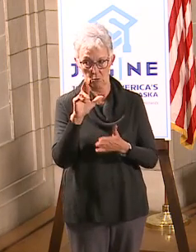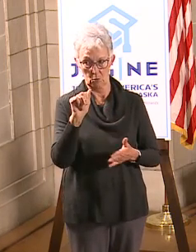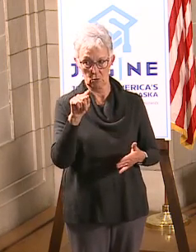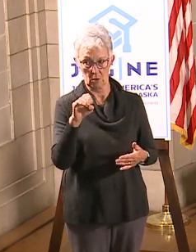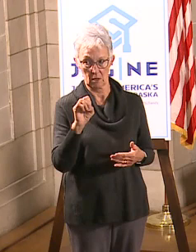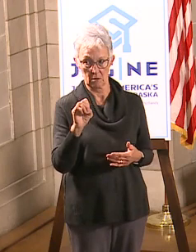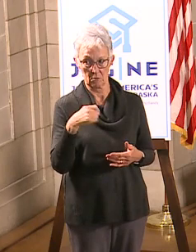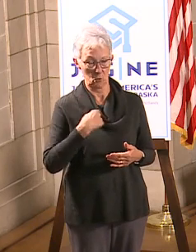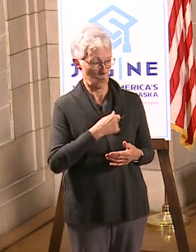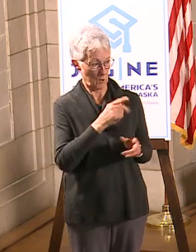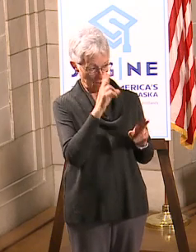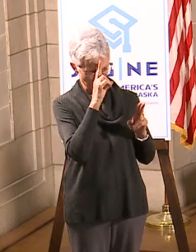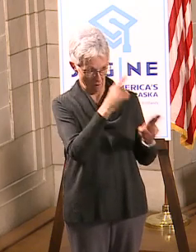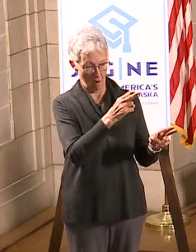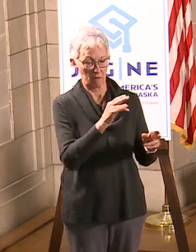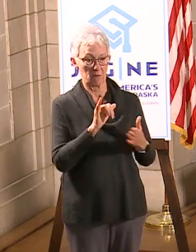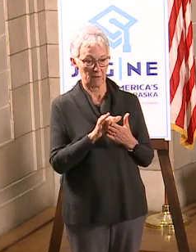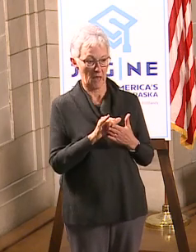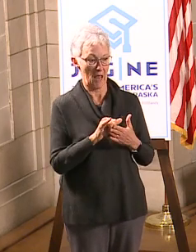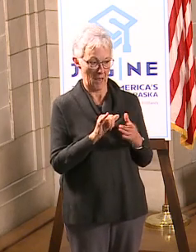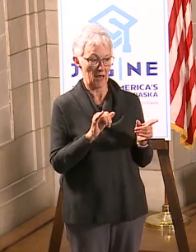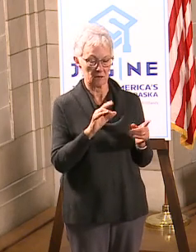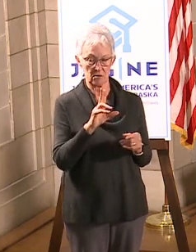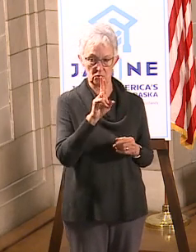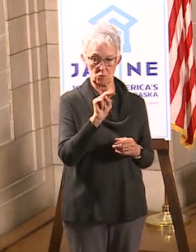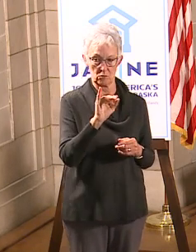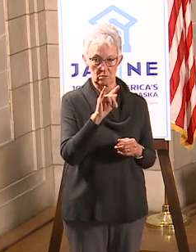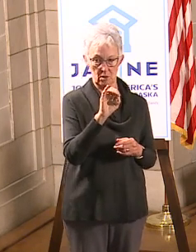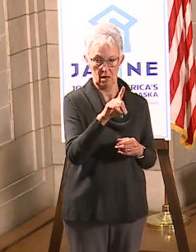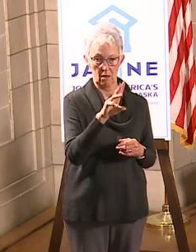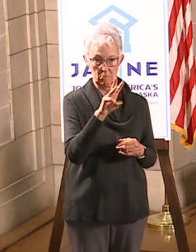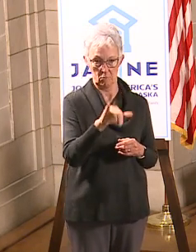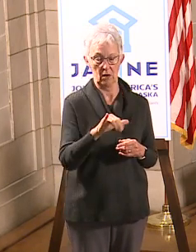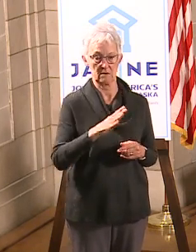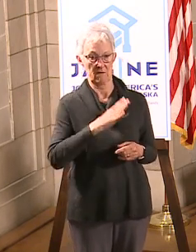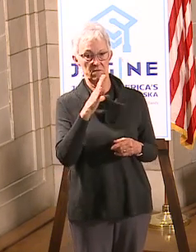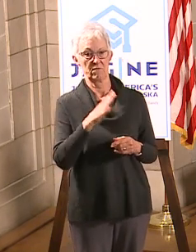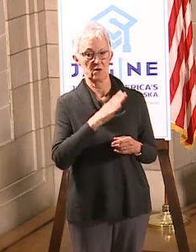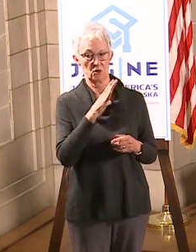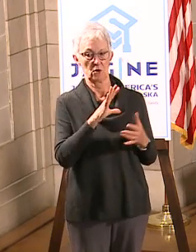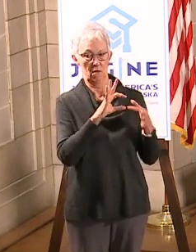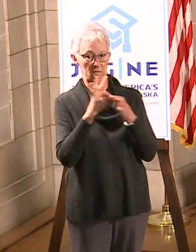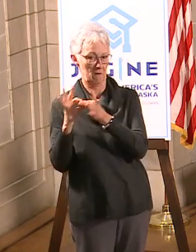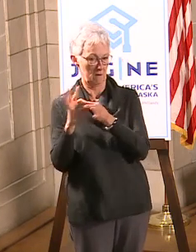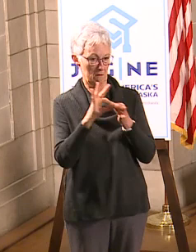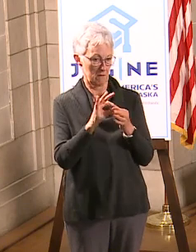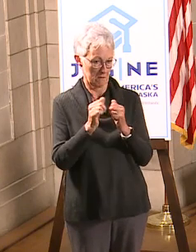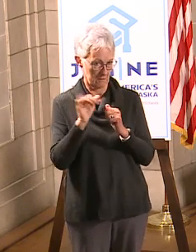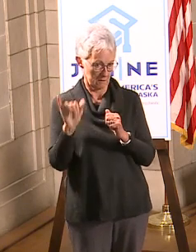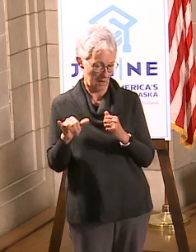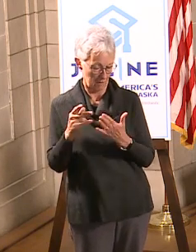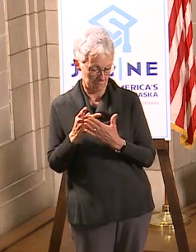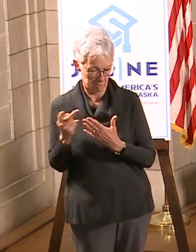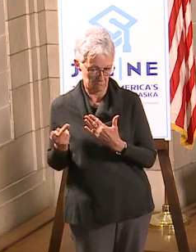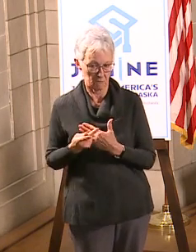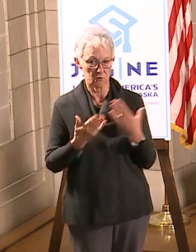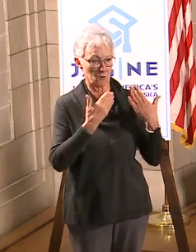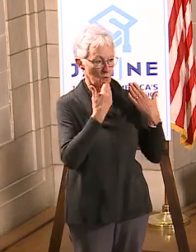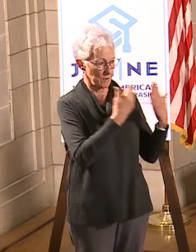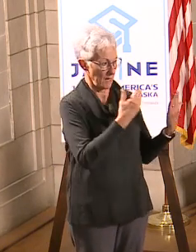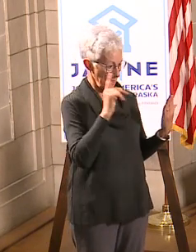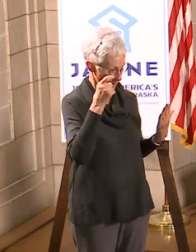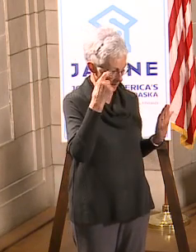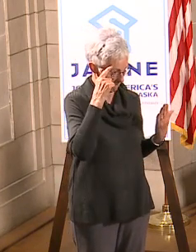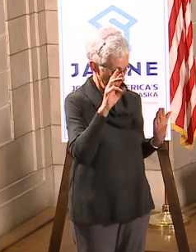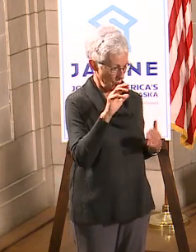in association with United Way of the Midlands, is an official state affiliate. Again, I'd like to thank Governor Ricketts and Commissioner Albin for